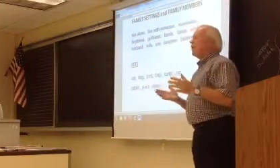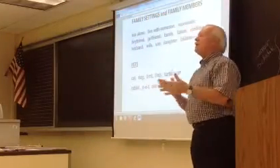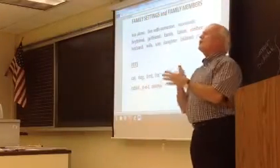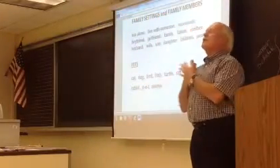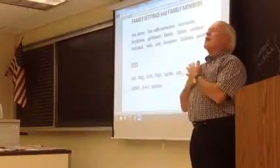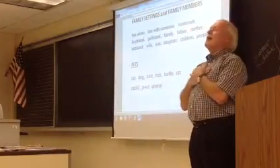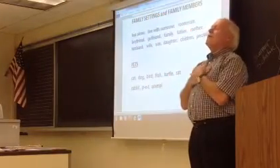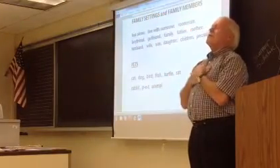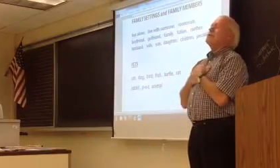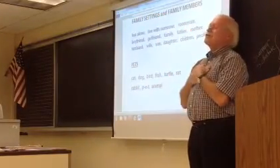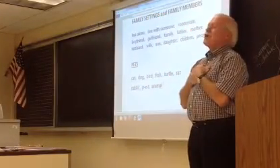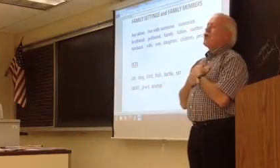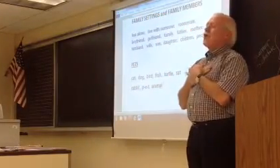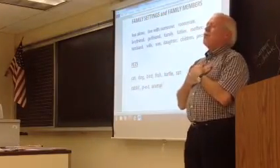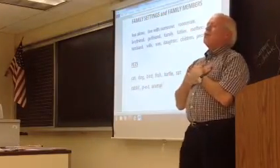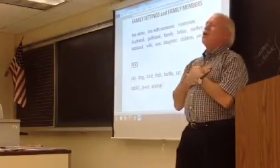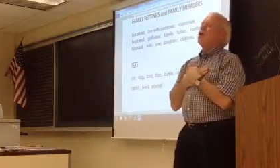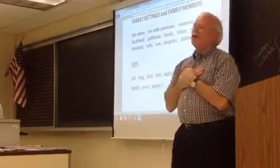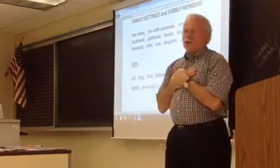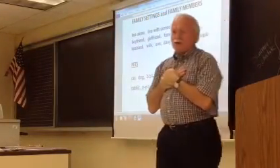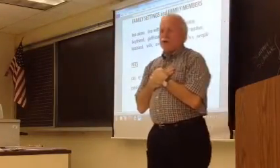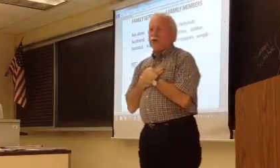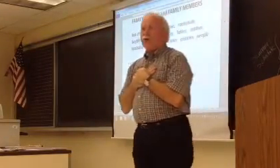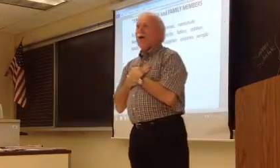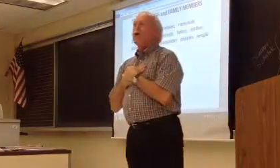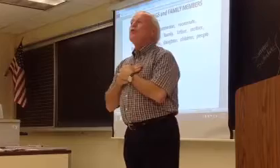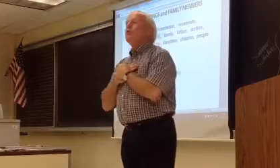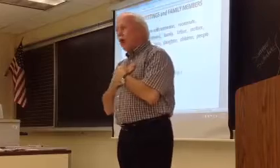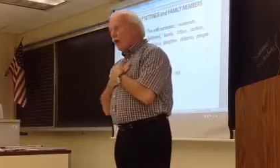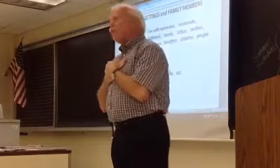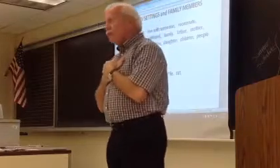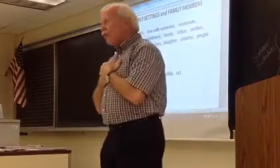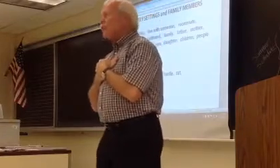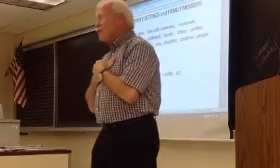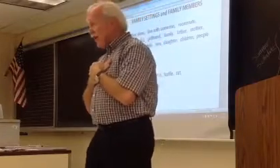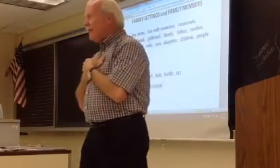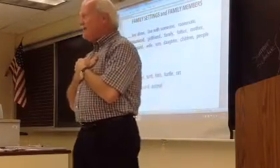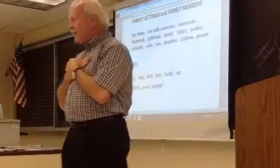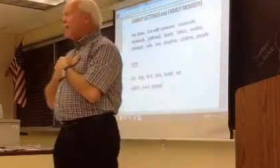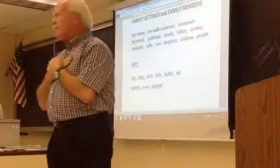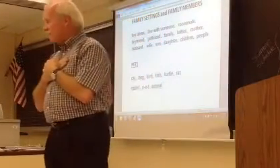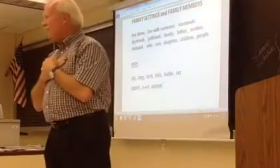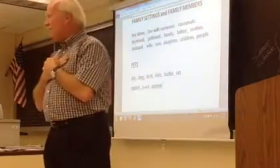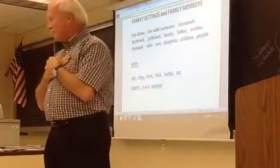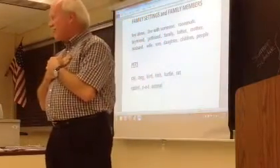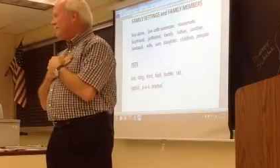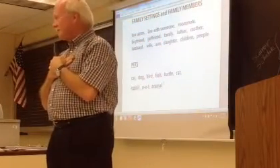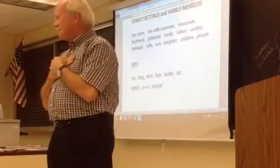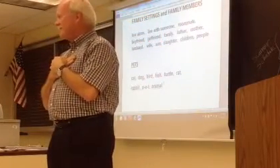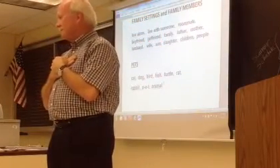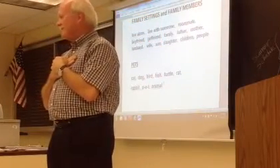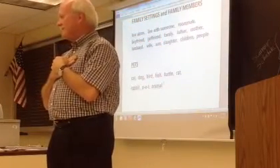But your love is so pure, you know you will change him.